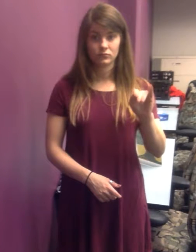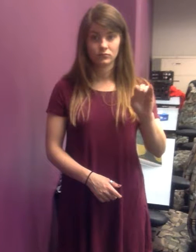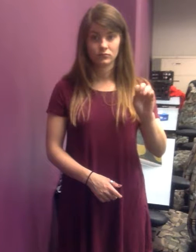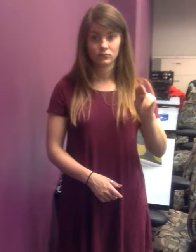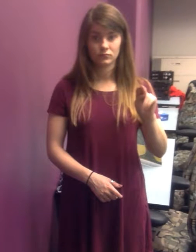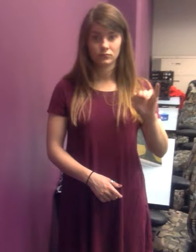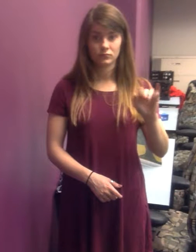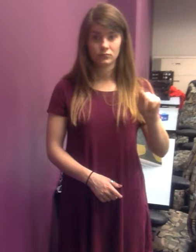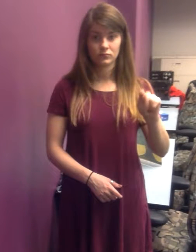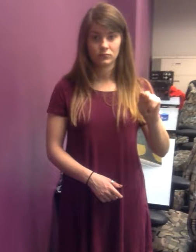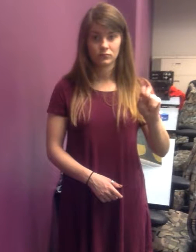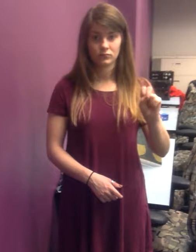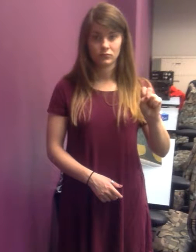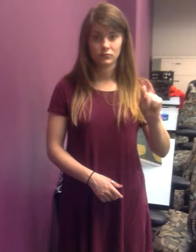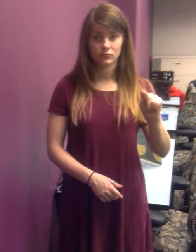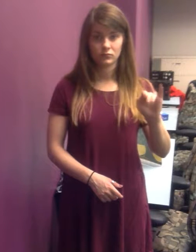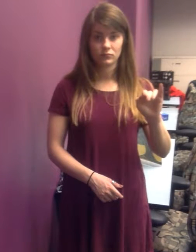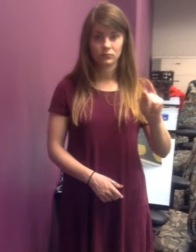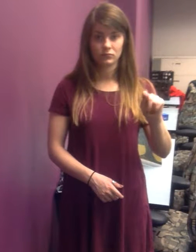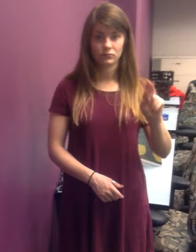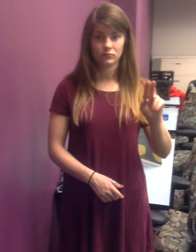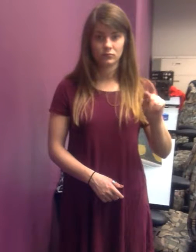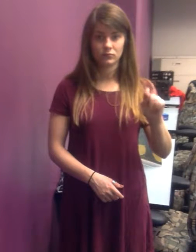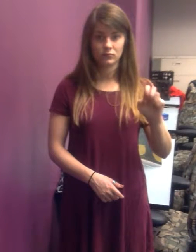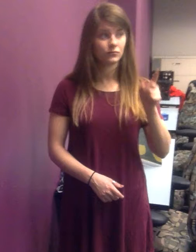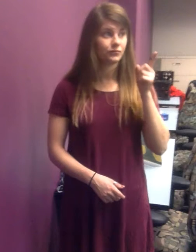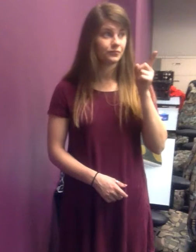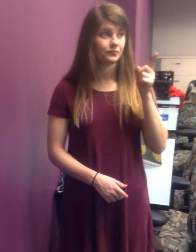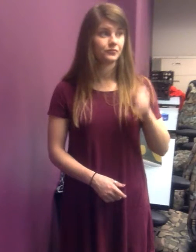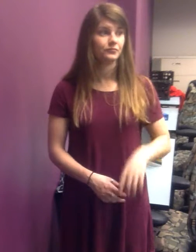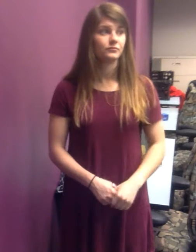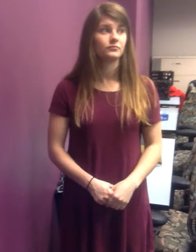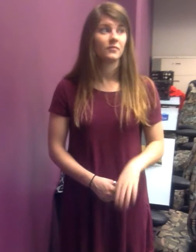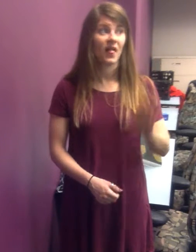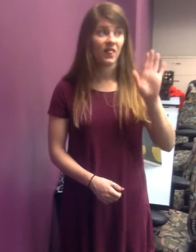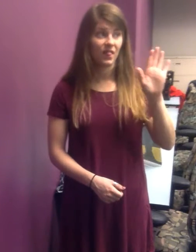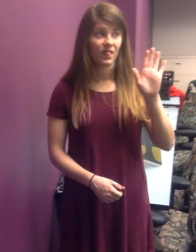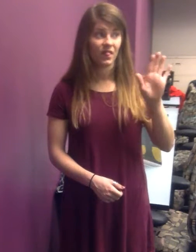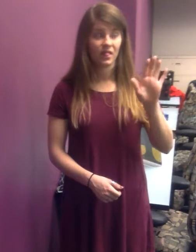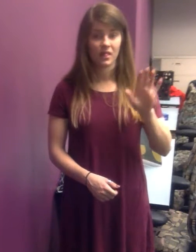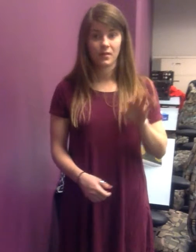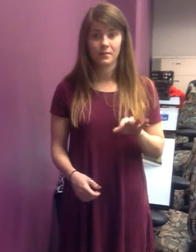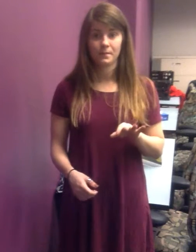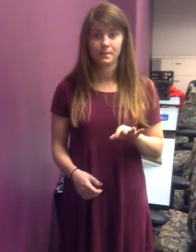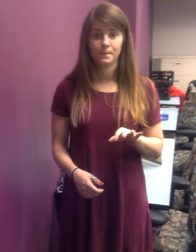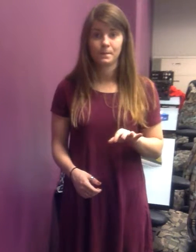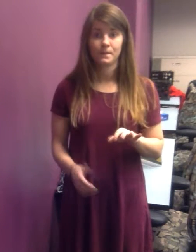movement that didn't escape scrutiny generally. Here is their chief lawyer, Chris Horner, who wrote the request. Chris Horner would not speak with